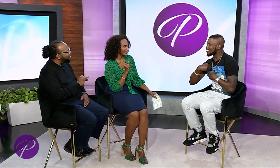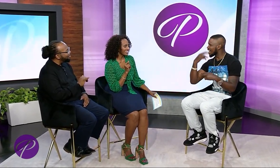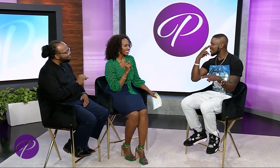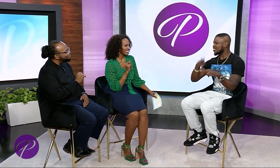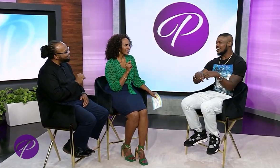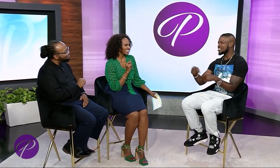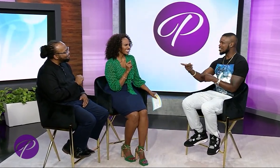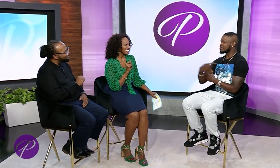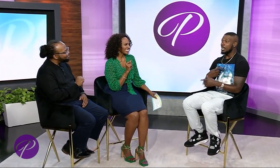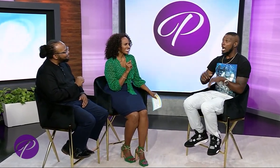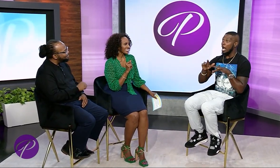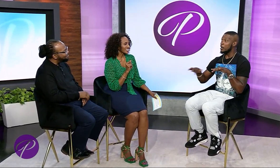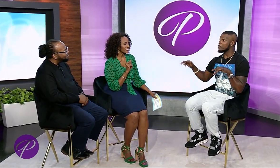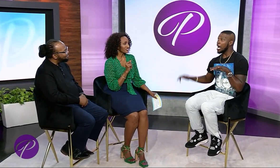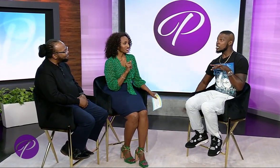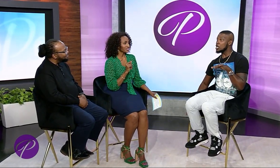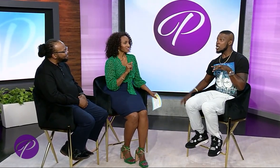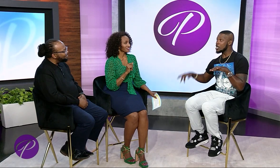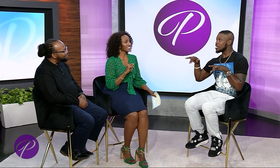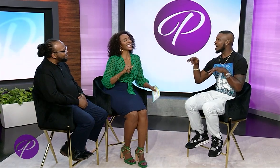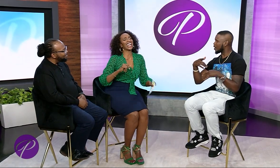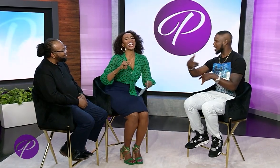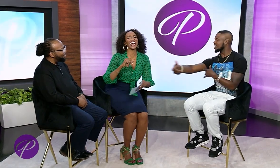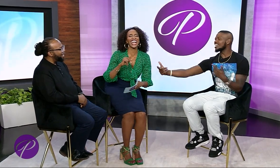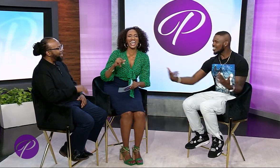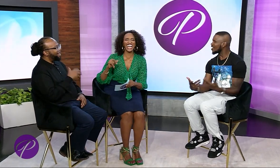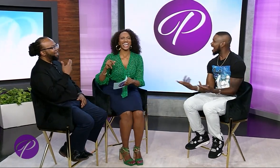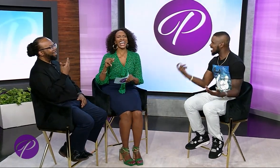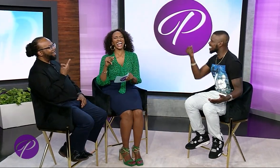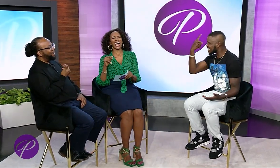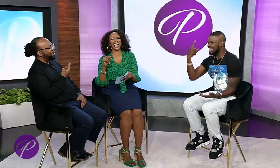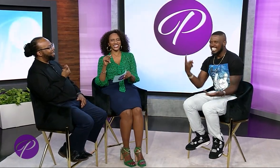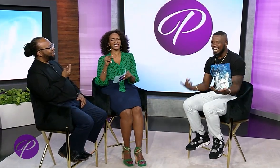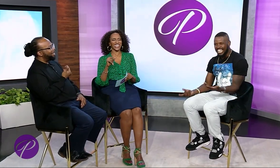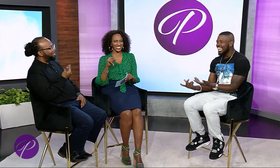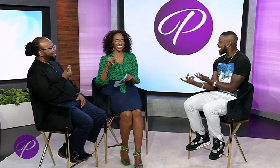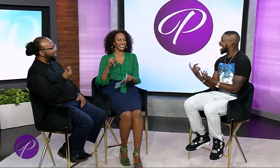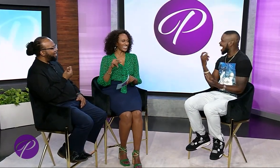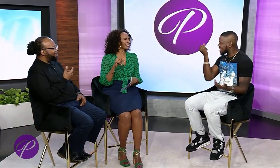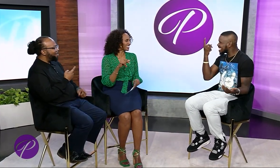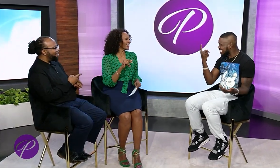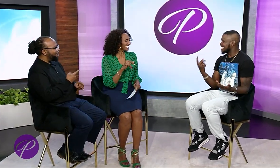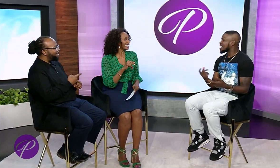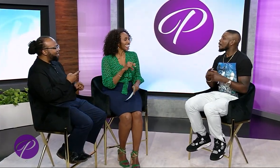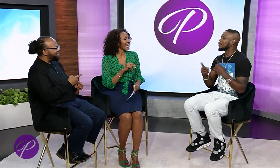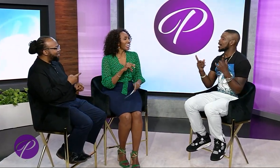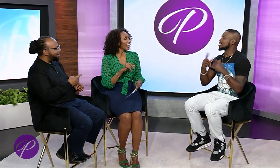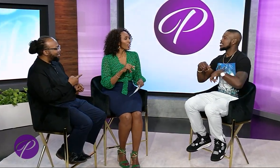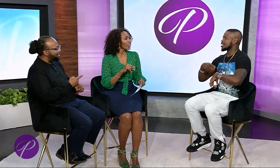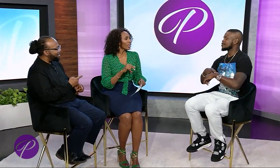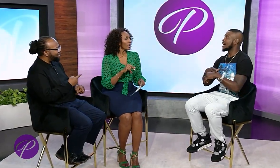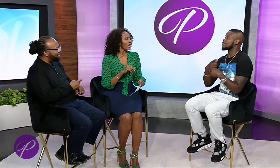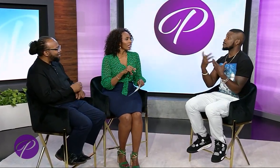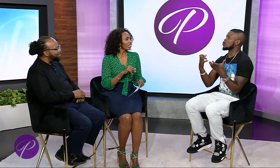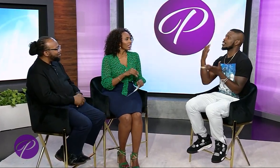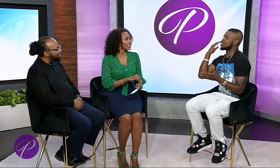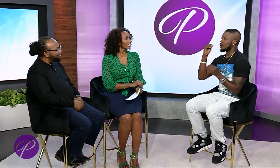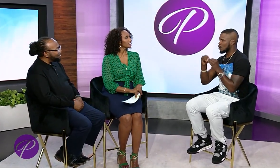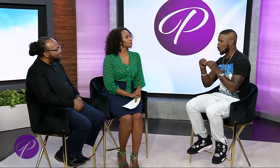having fun. You can A minor. Okay, like yo, I get it. Right, I get right. it. But at the same time, if you want to know more,